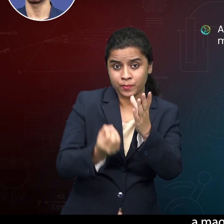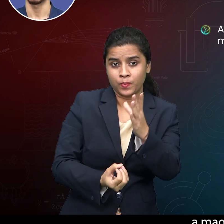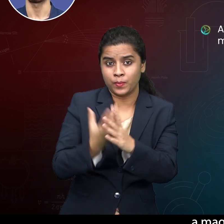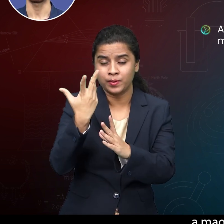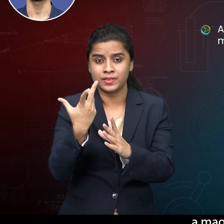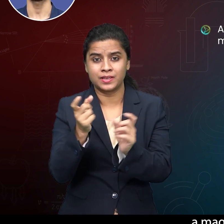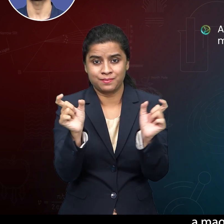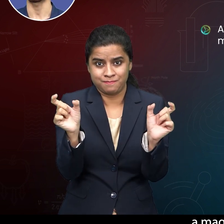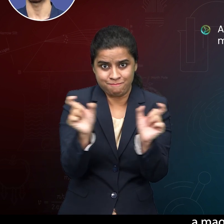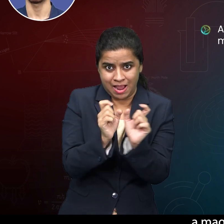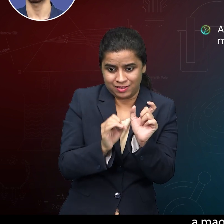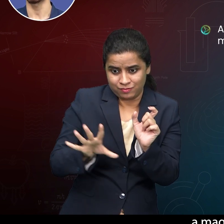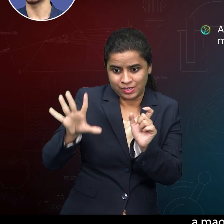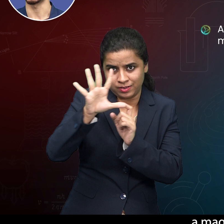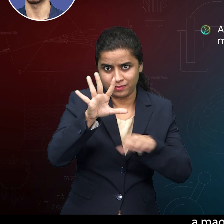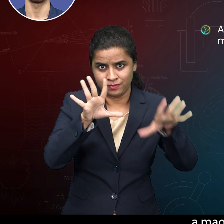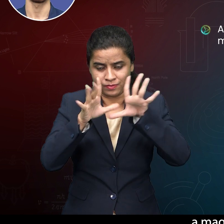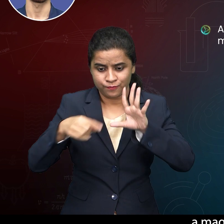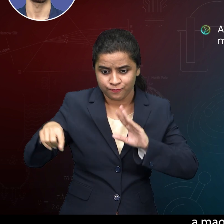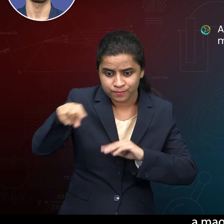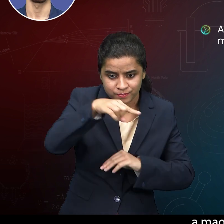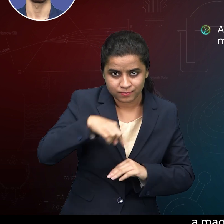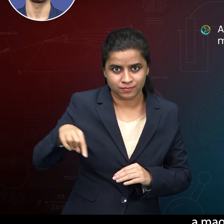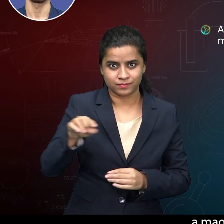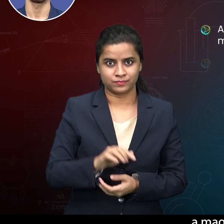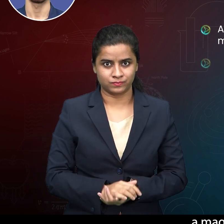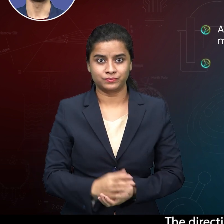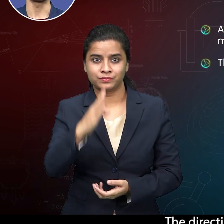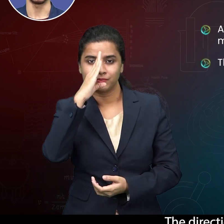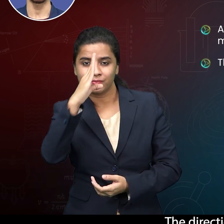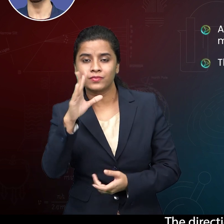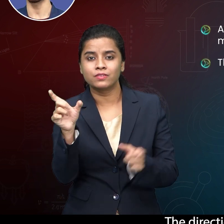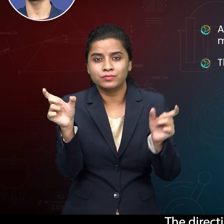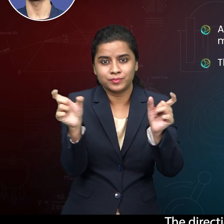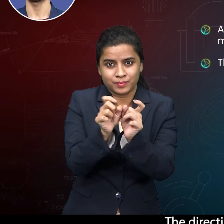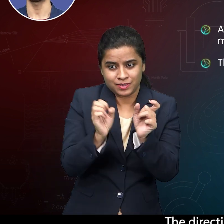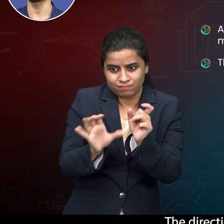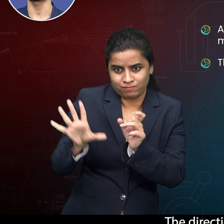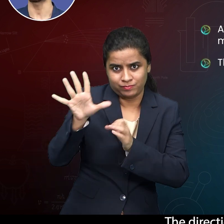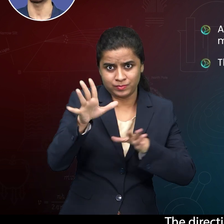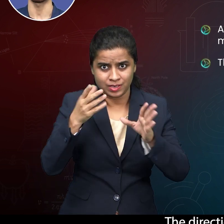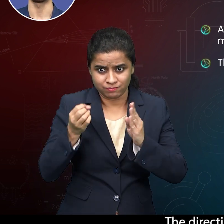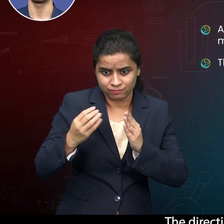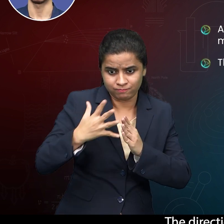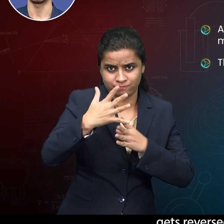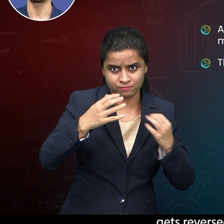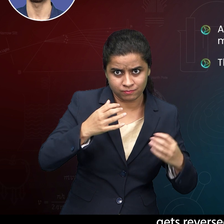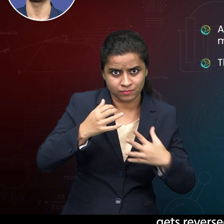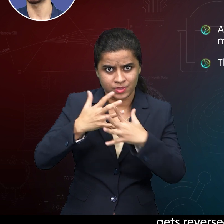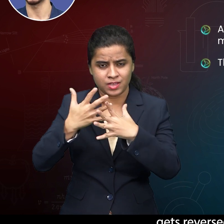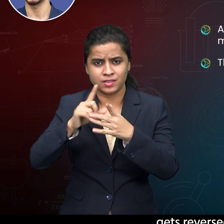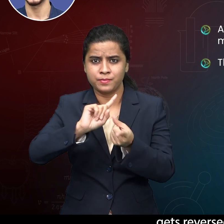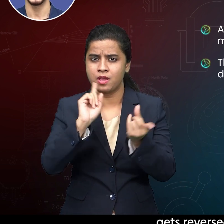a magnetic field around it. The direction of magnetic field lines